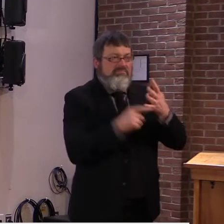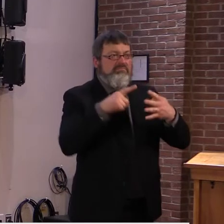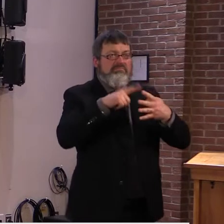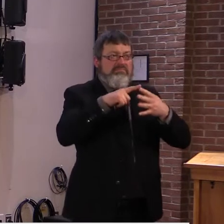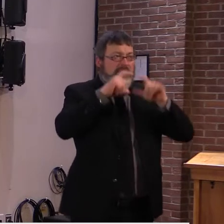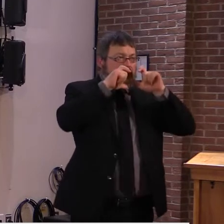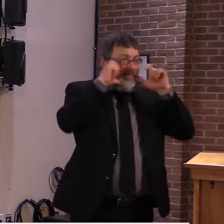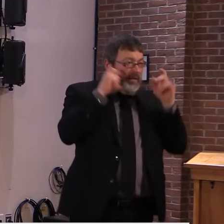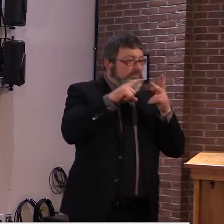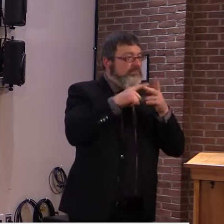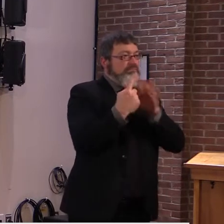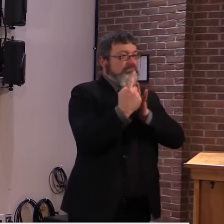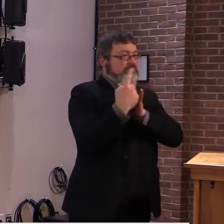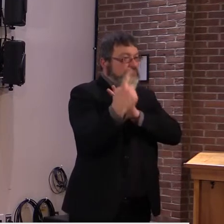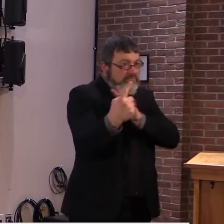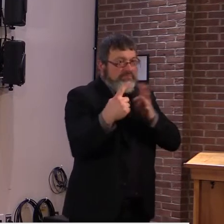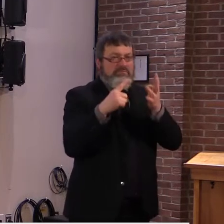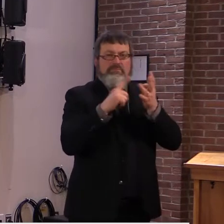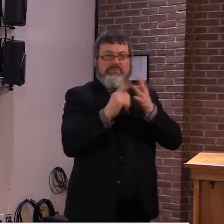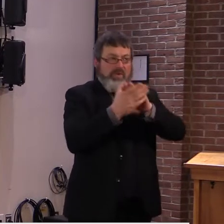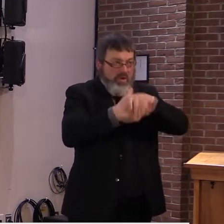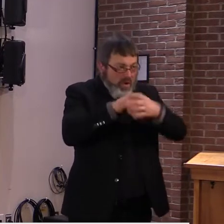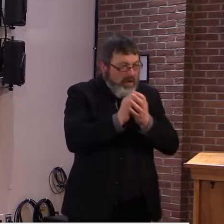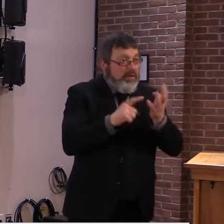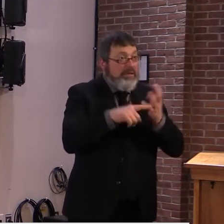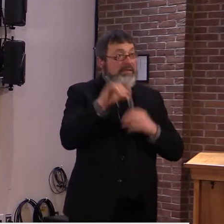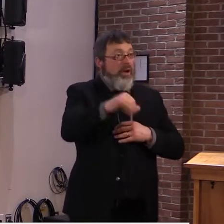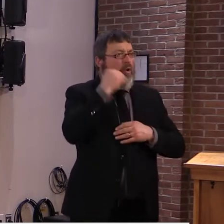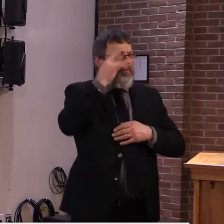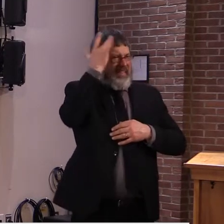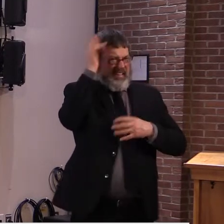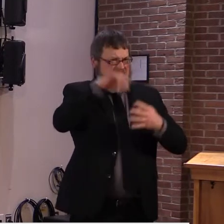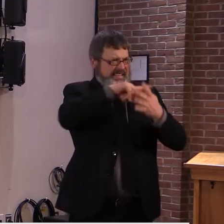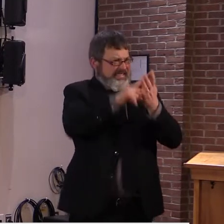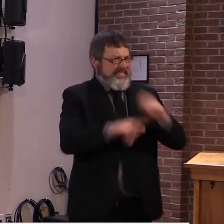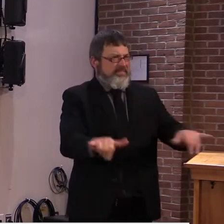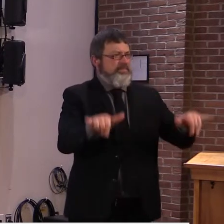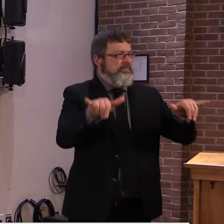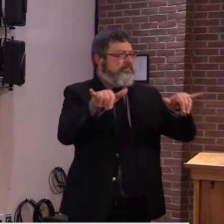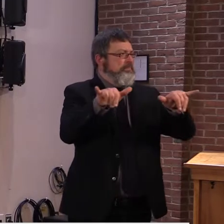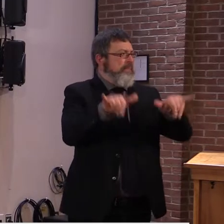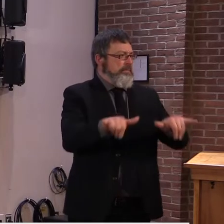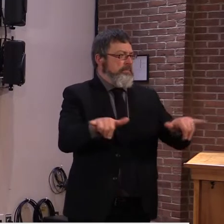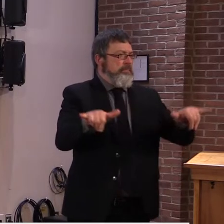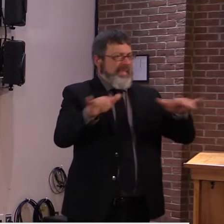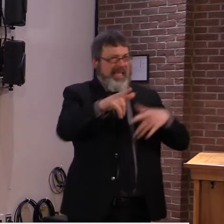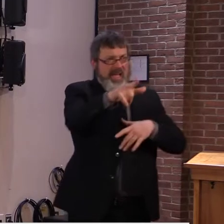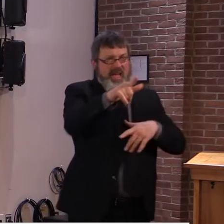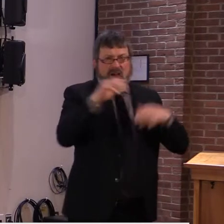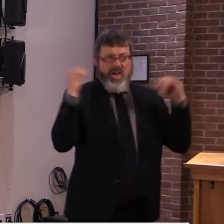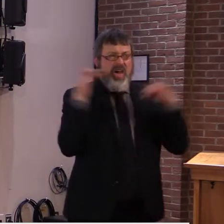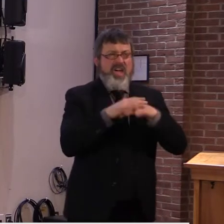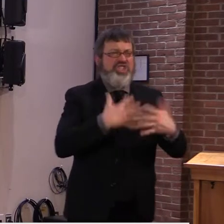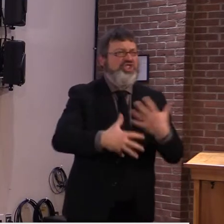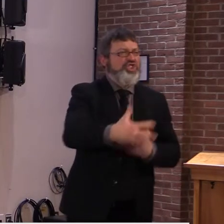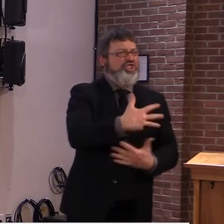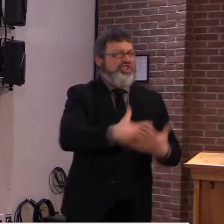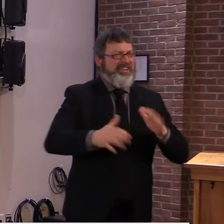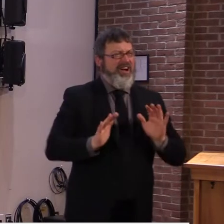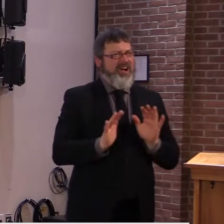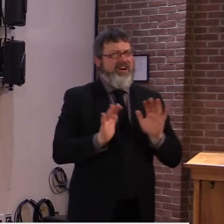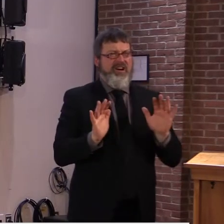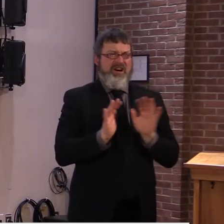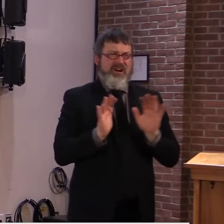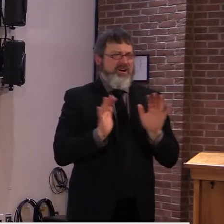uncrowded places. It's that simple. And with vaccine coming our way, there's even more hope to end this